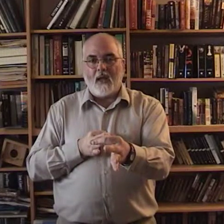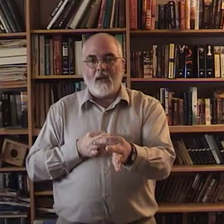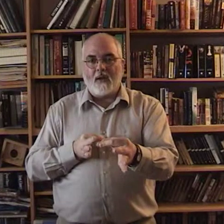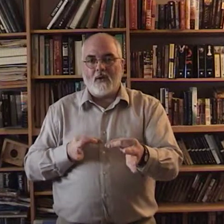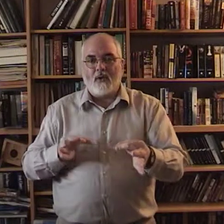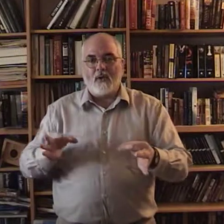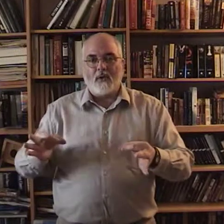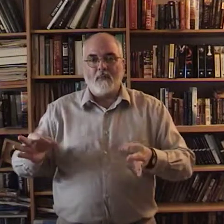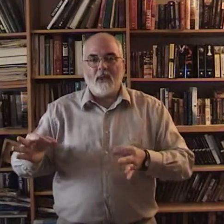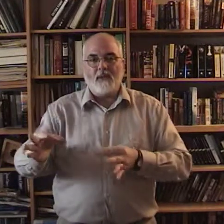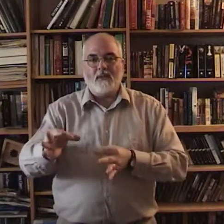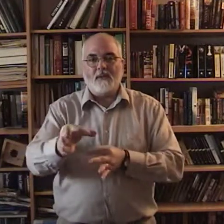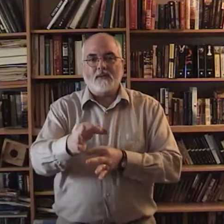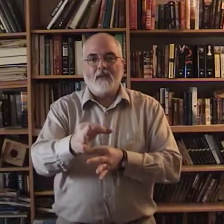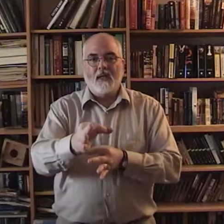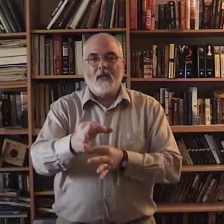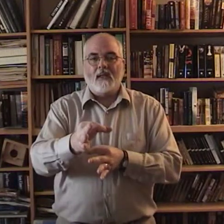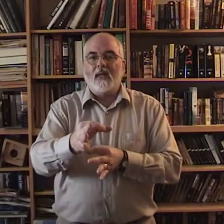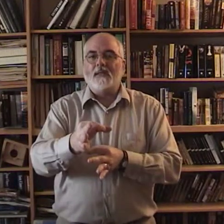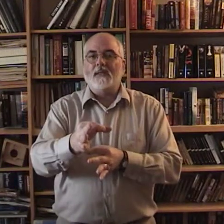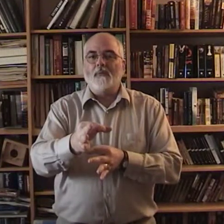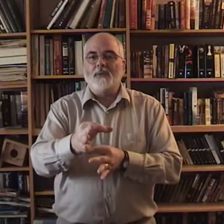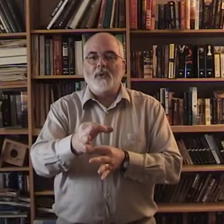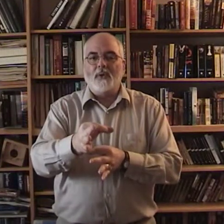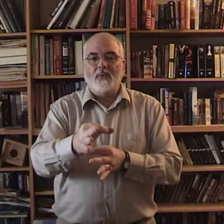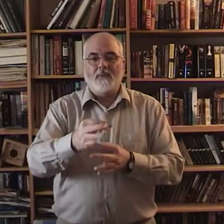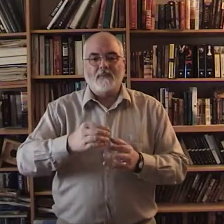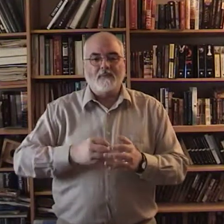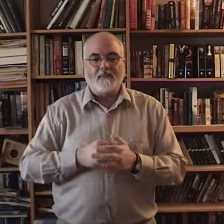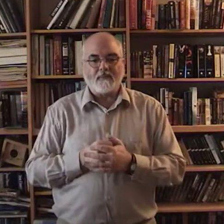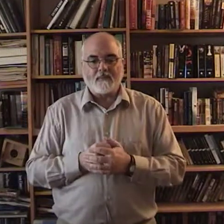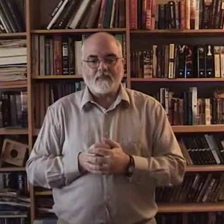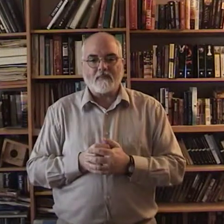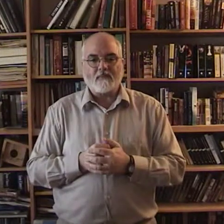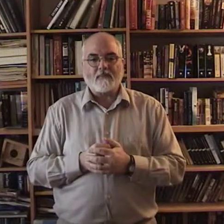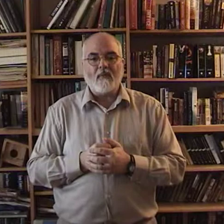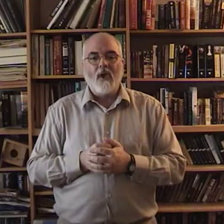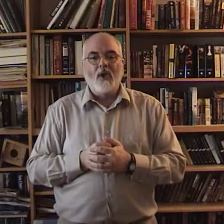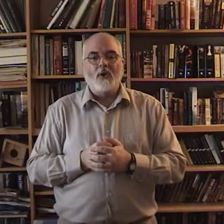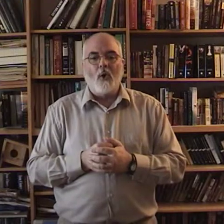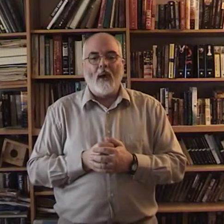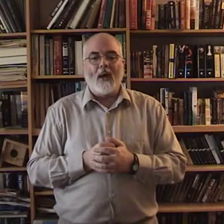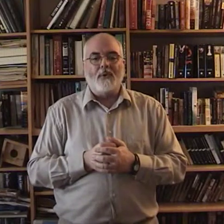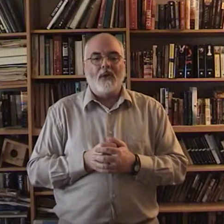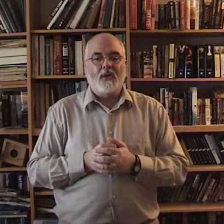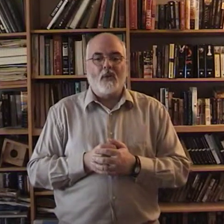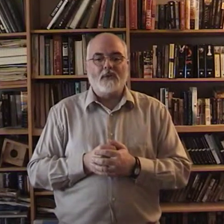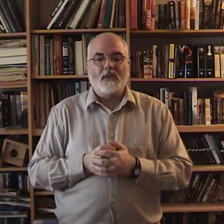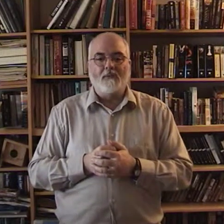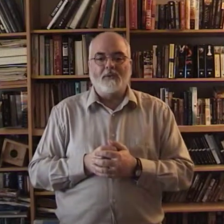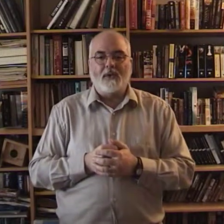And you're going to trade places. That substitute. No out, no